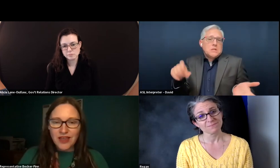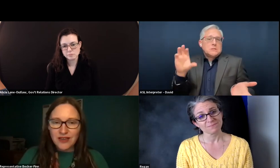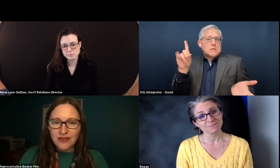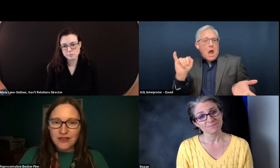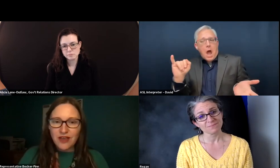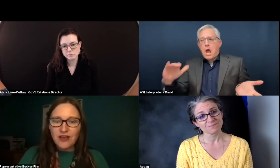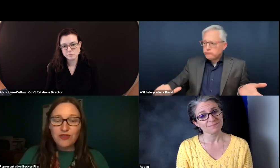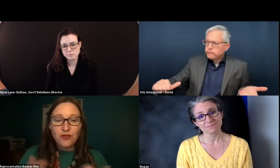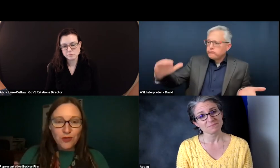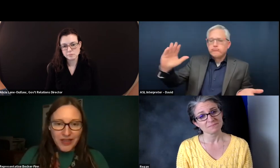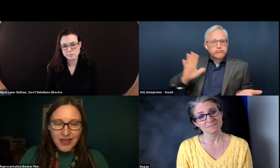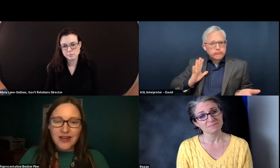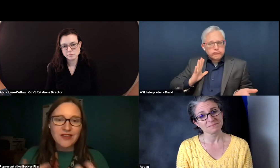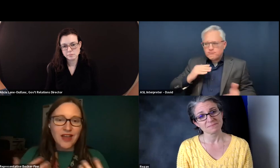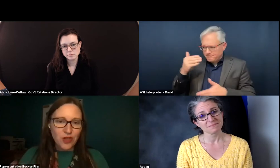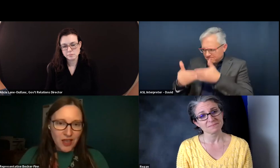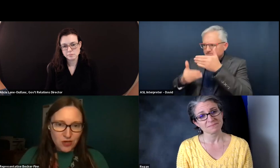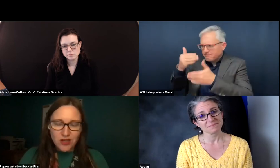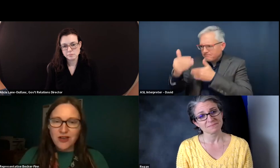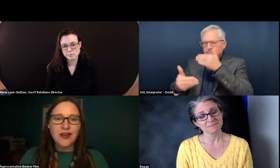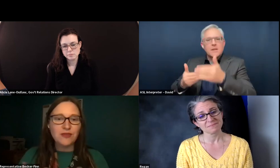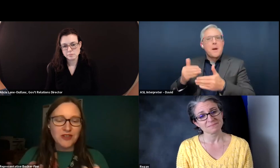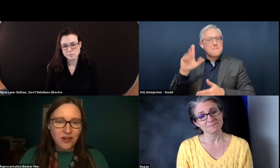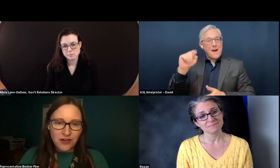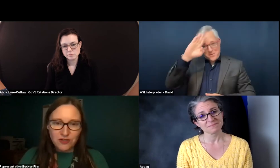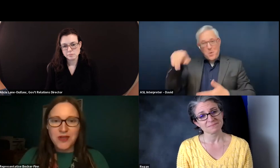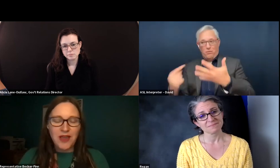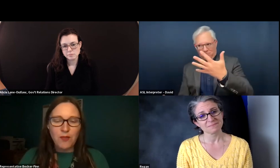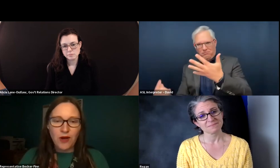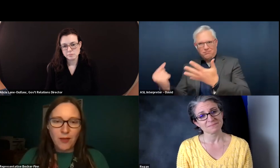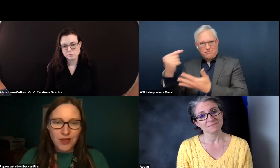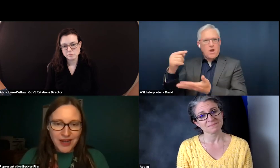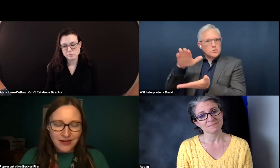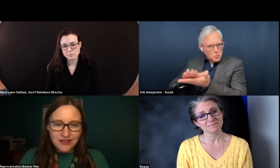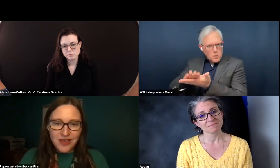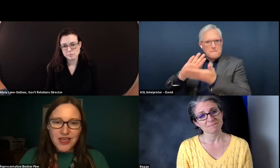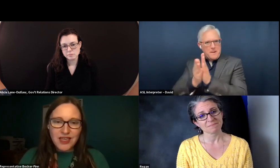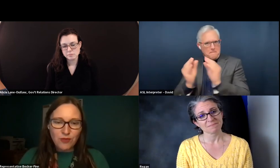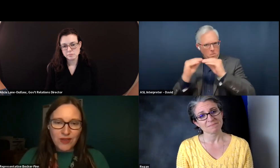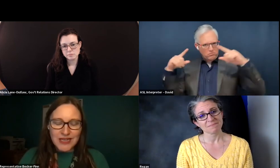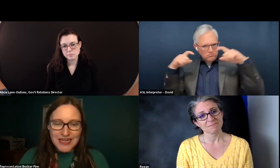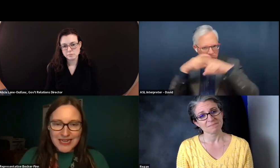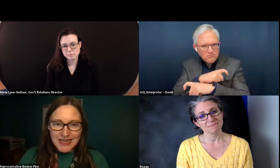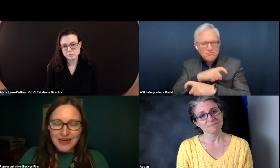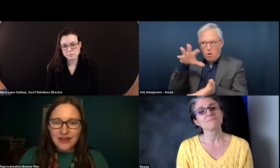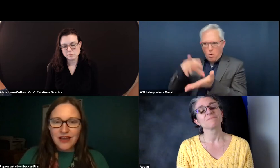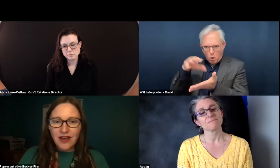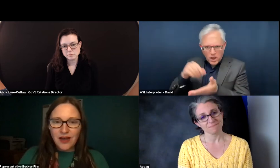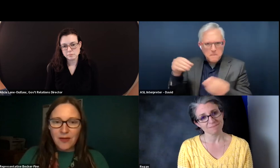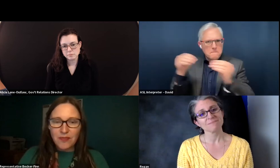as his schooling and his education and his materials became more complex, he really